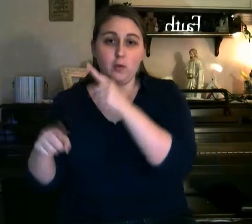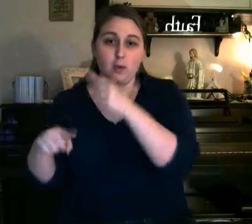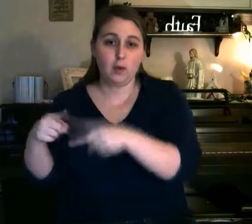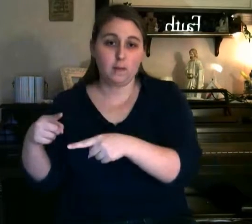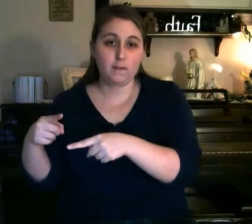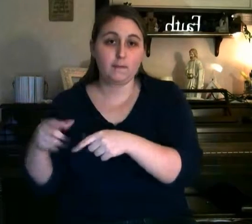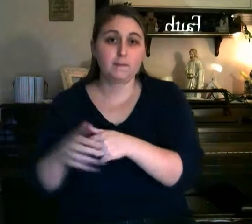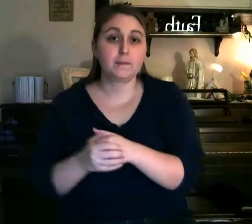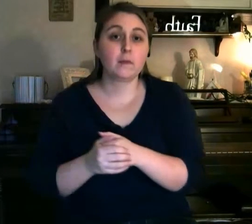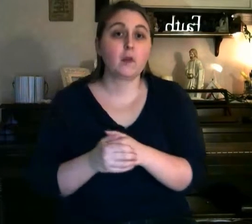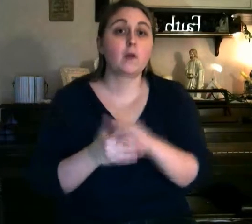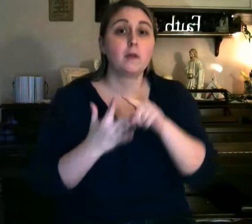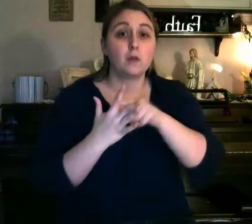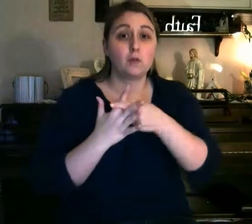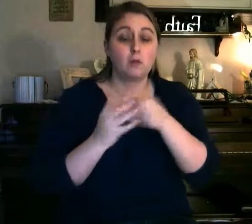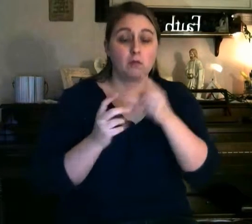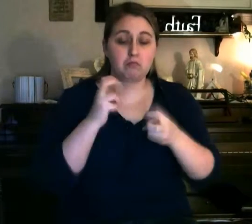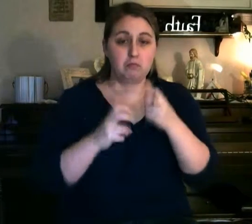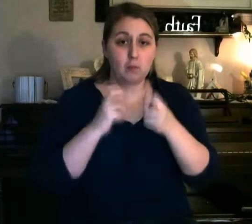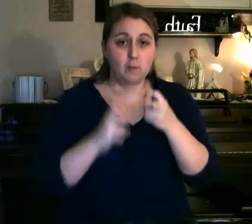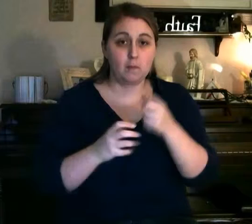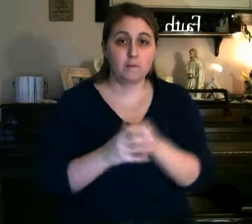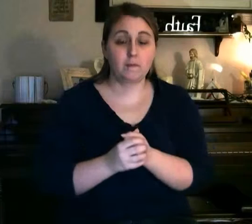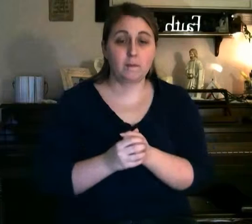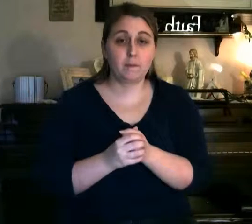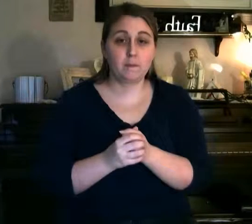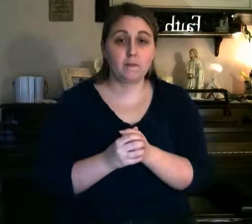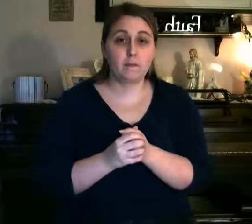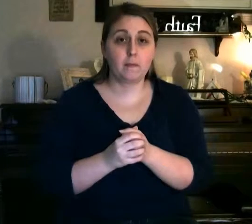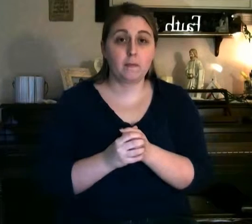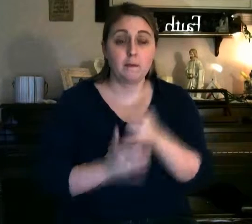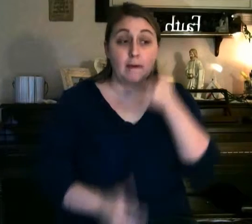started with this problem. Actually, my phone is ringing, but I'm going to ignore the